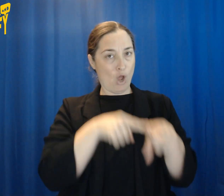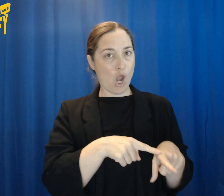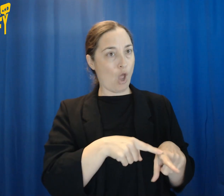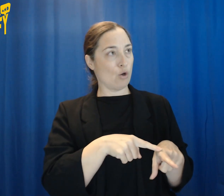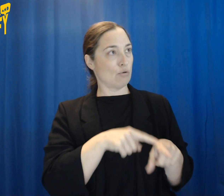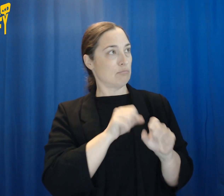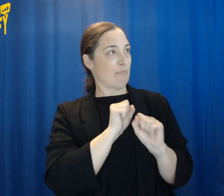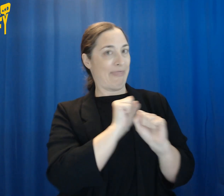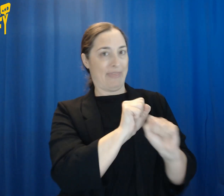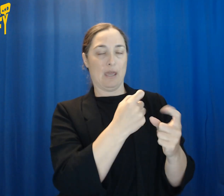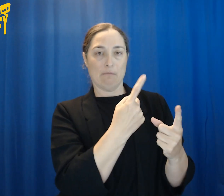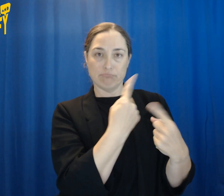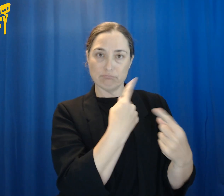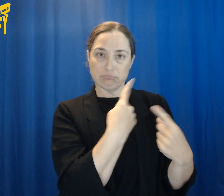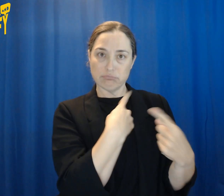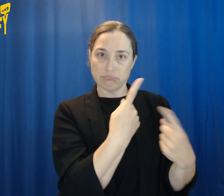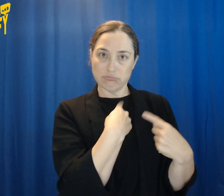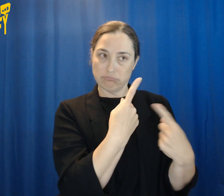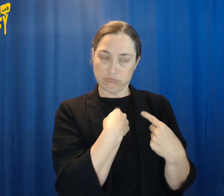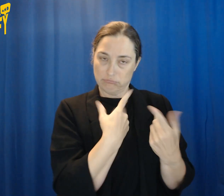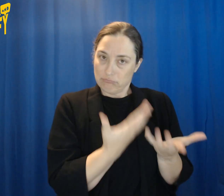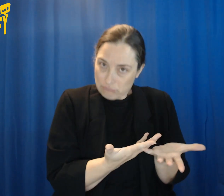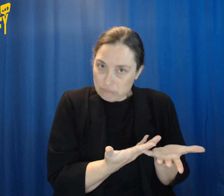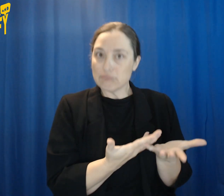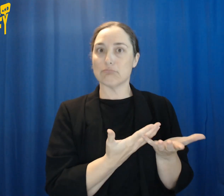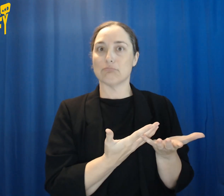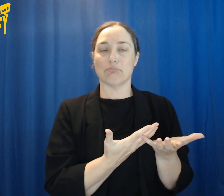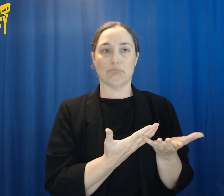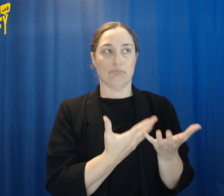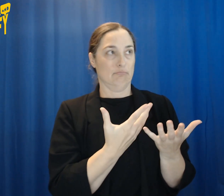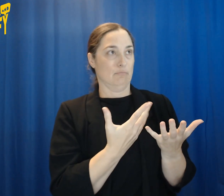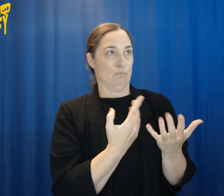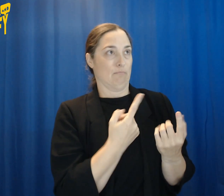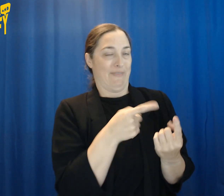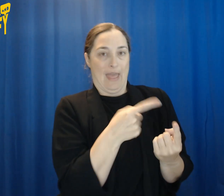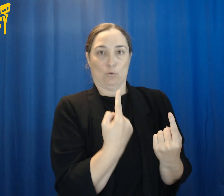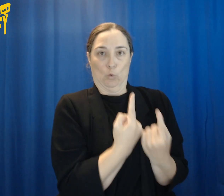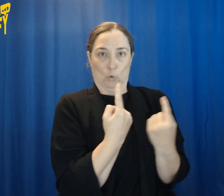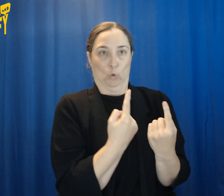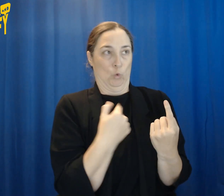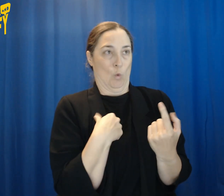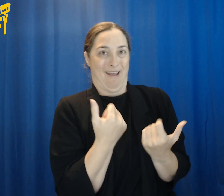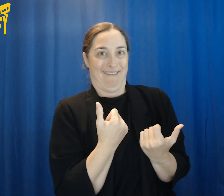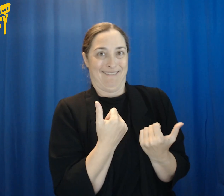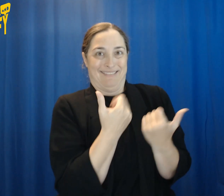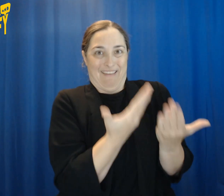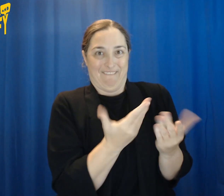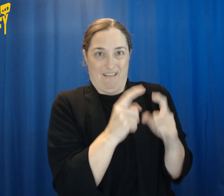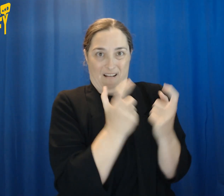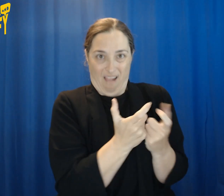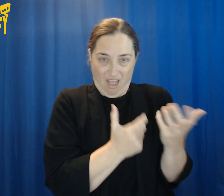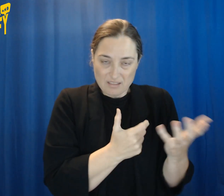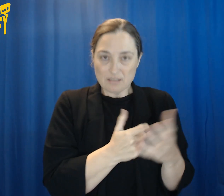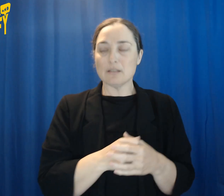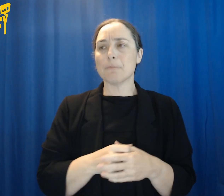the specifications from my teacher, the educator to whom I was doing this class with. And my uncle's like, no, this isn't